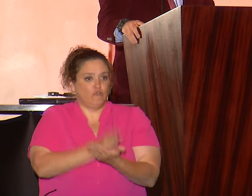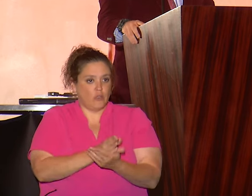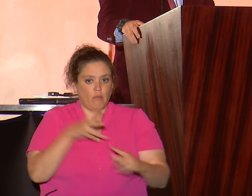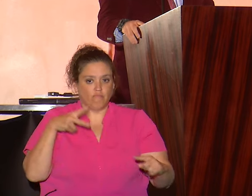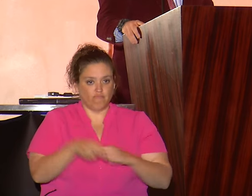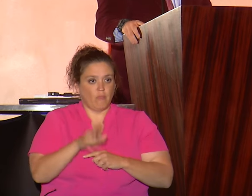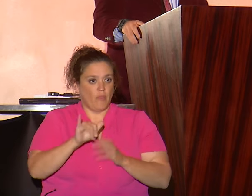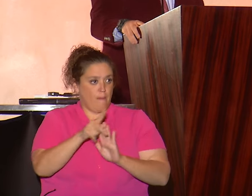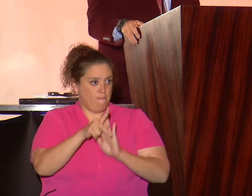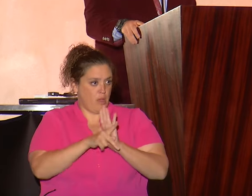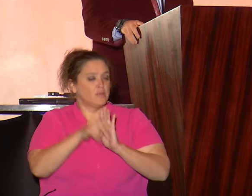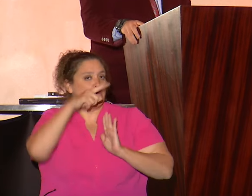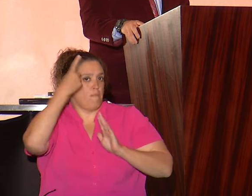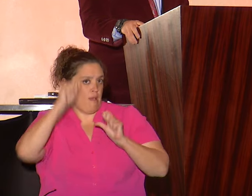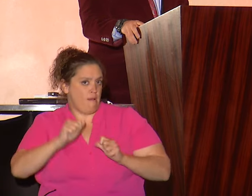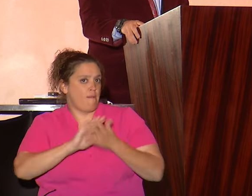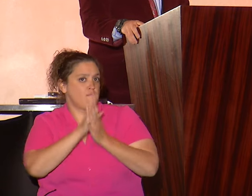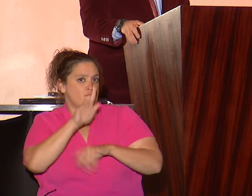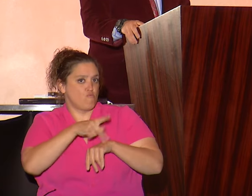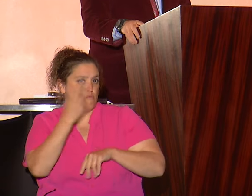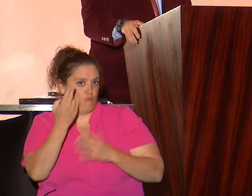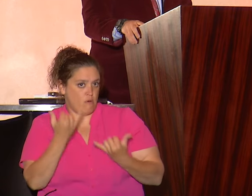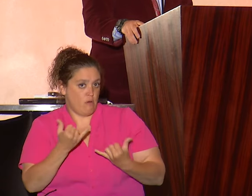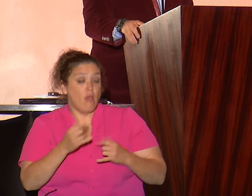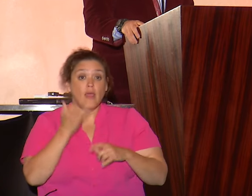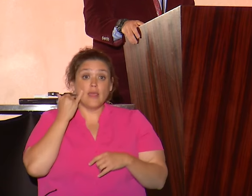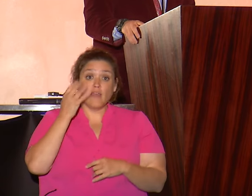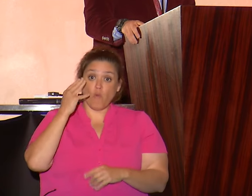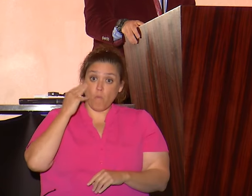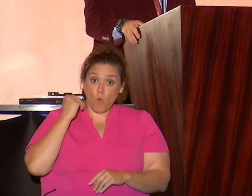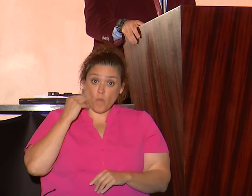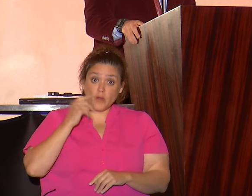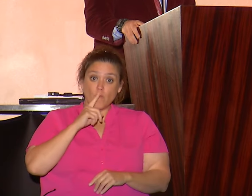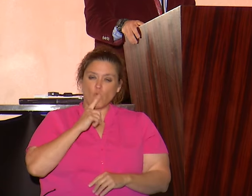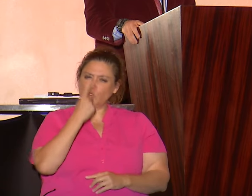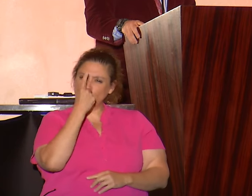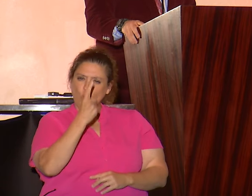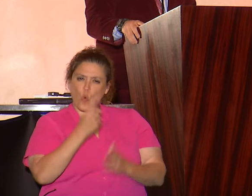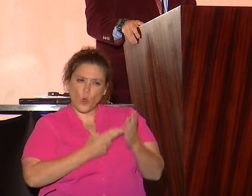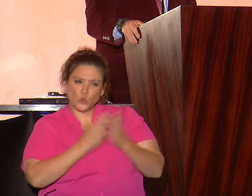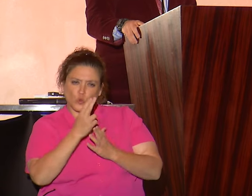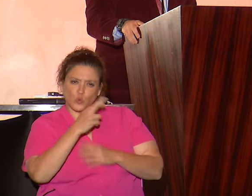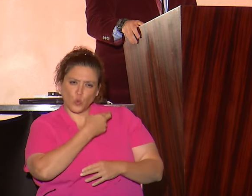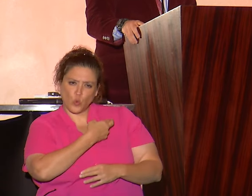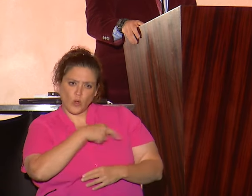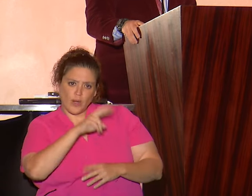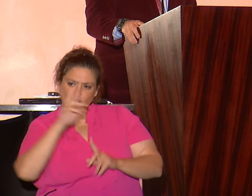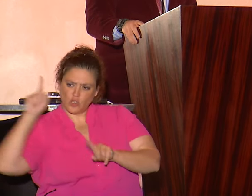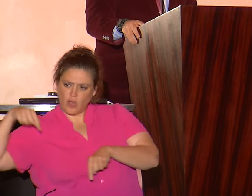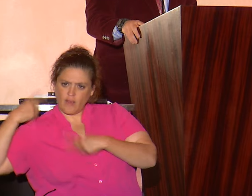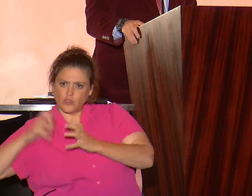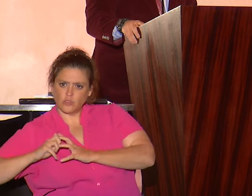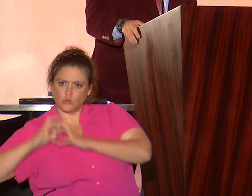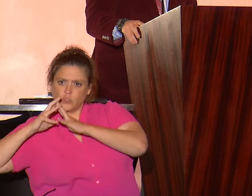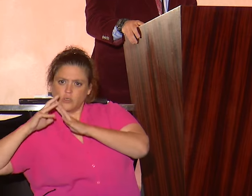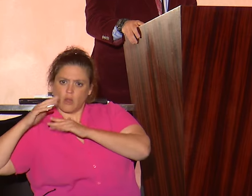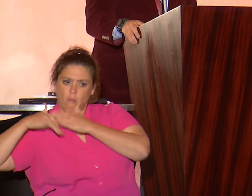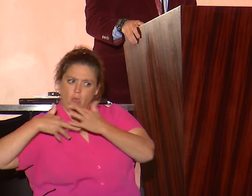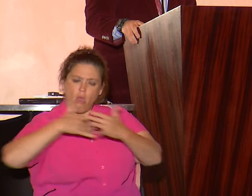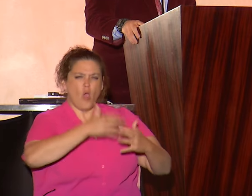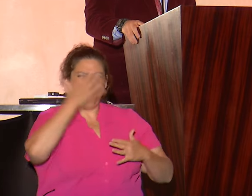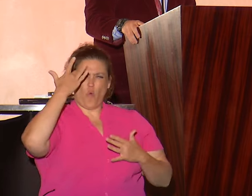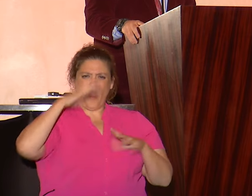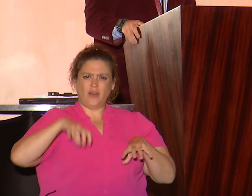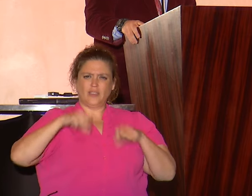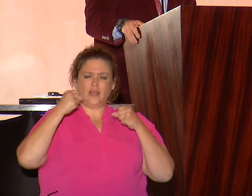policies. Now, if Mormonism has been, as it claims, the one true religion since its inception, why did it take